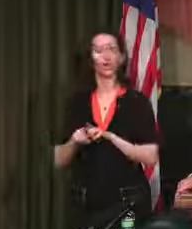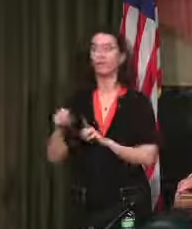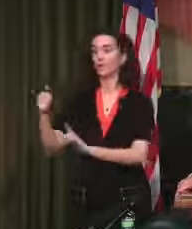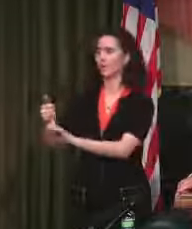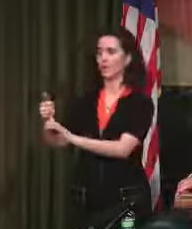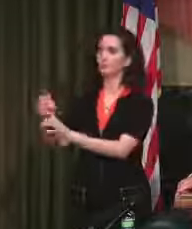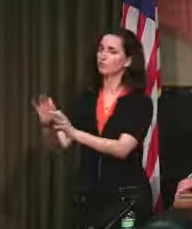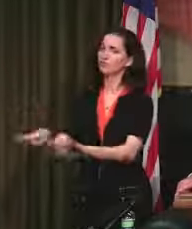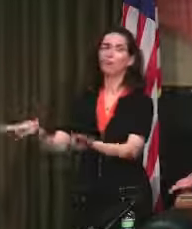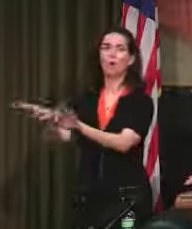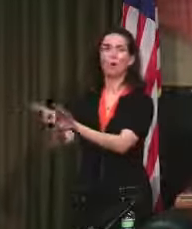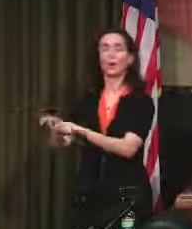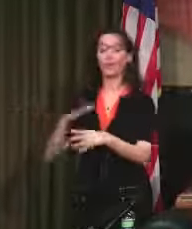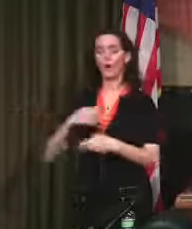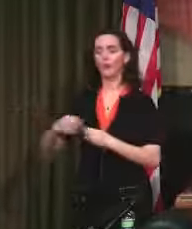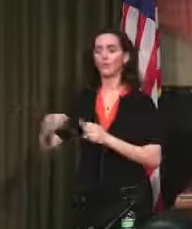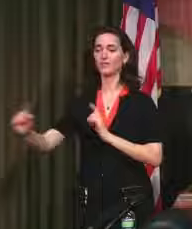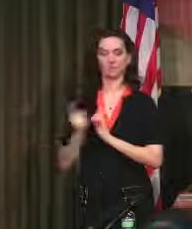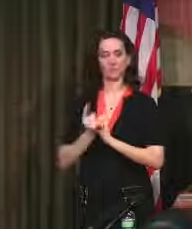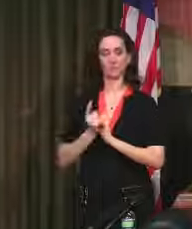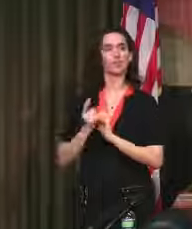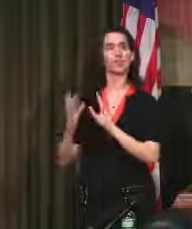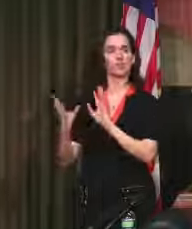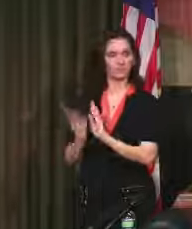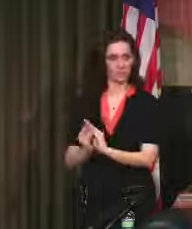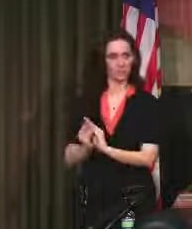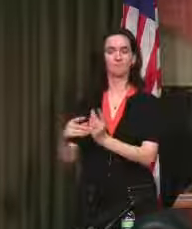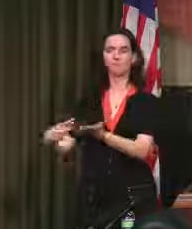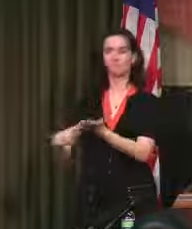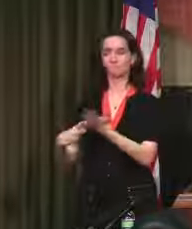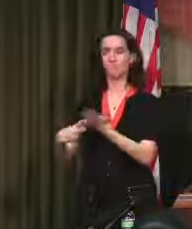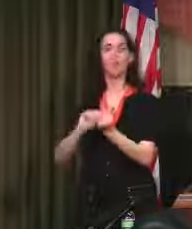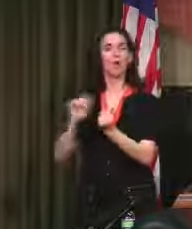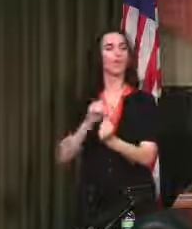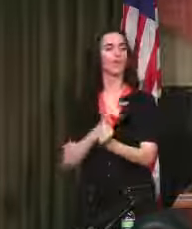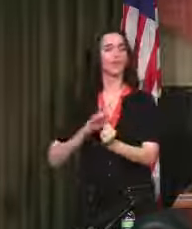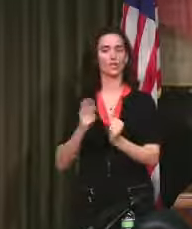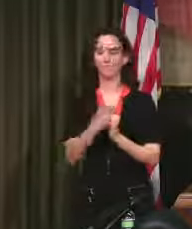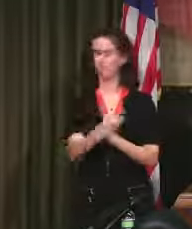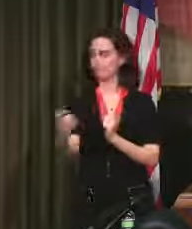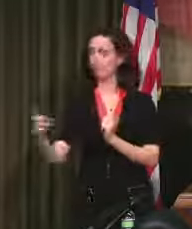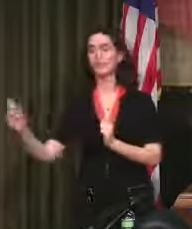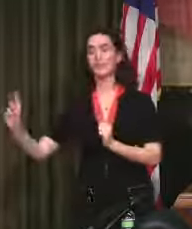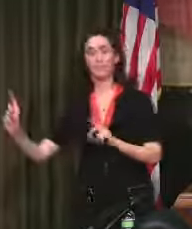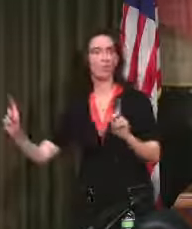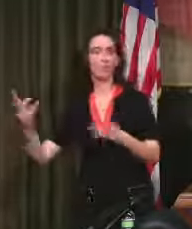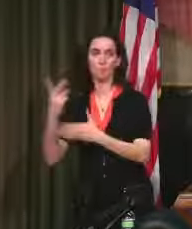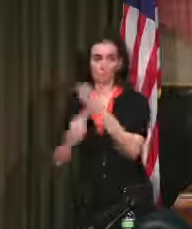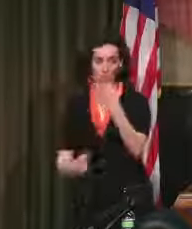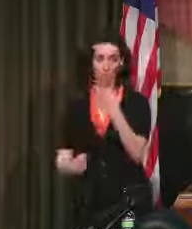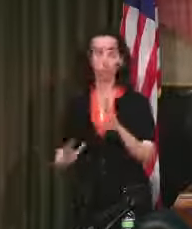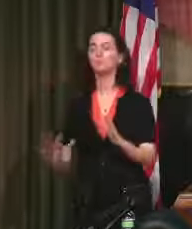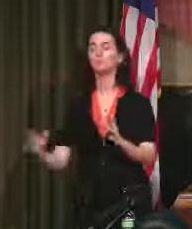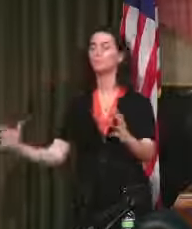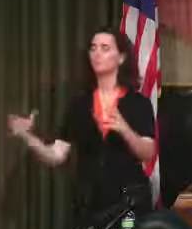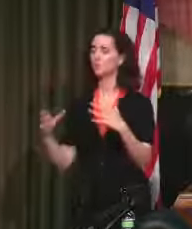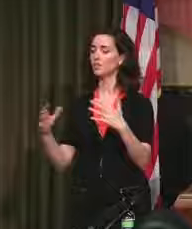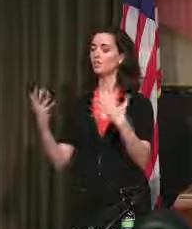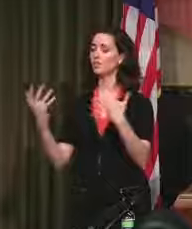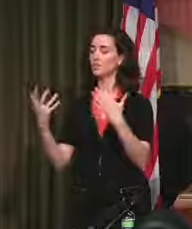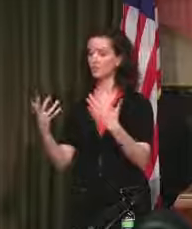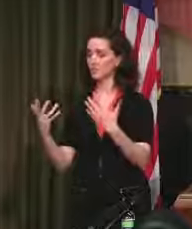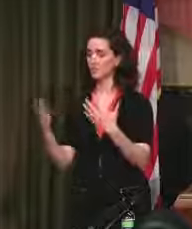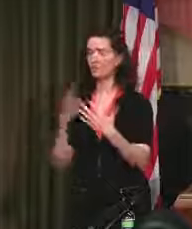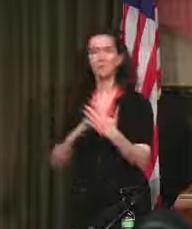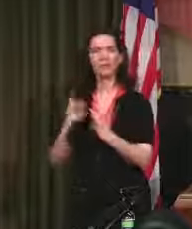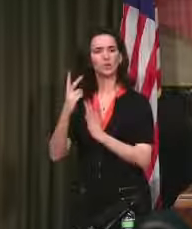to my office and we met. We had a discussion with several other legislators, Democrats and Republicans, and they went down, and in a matter